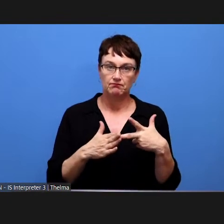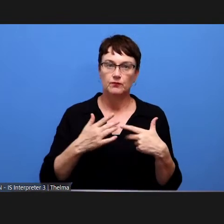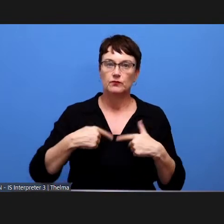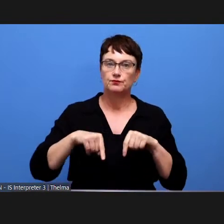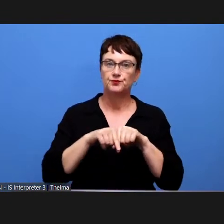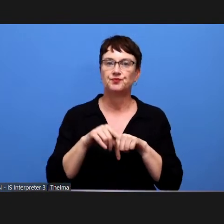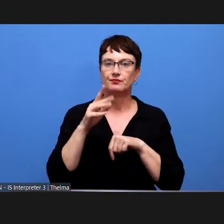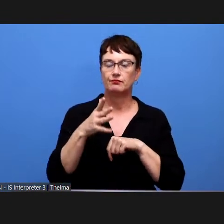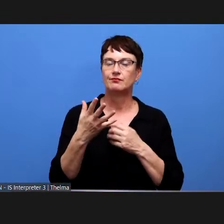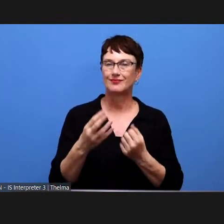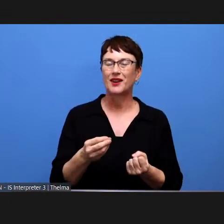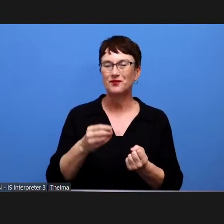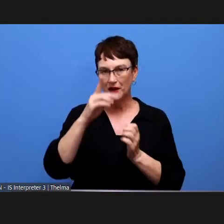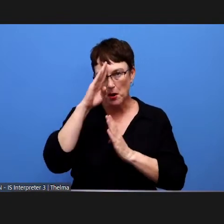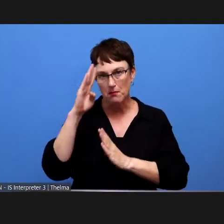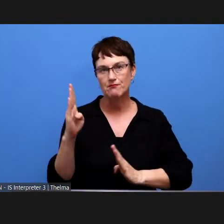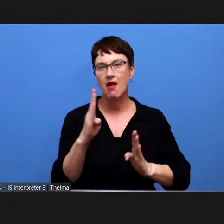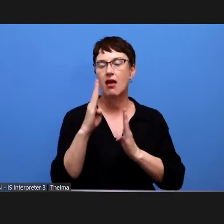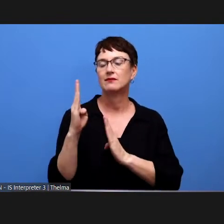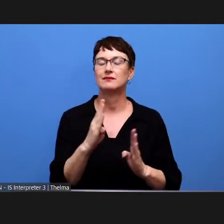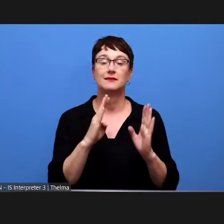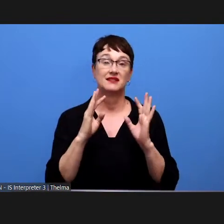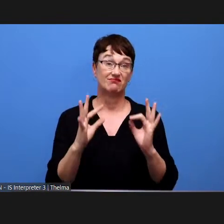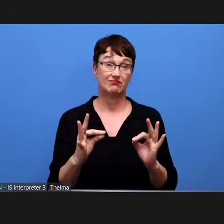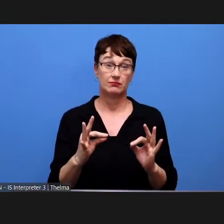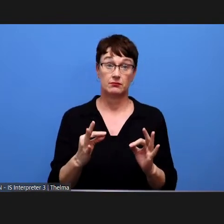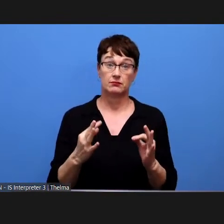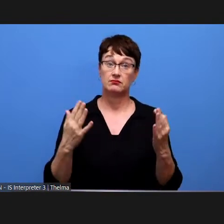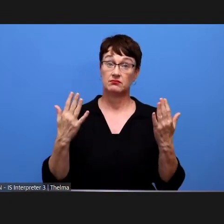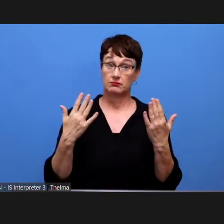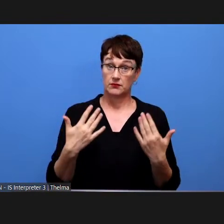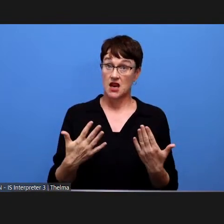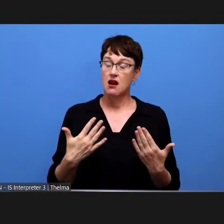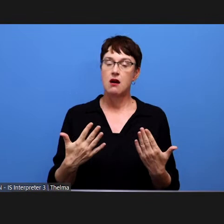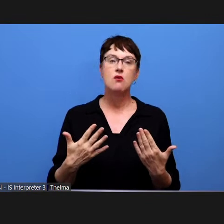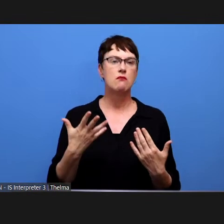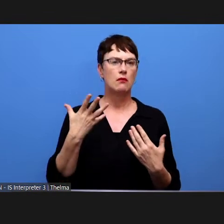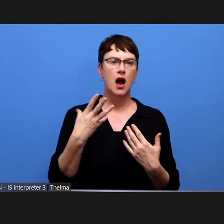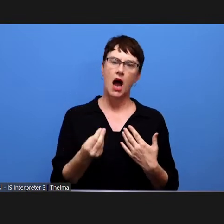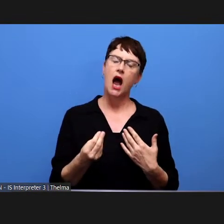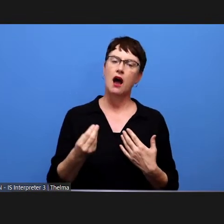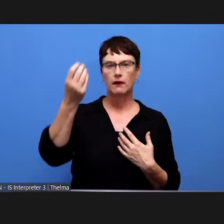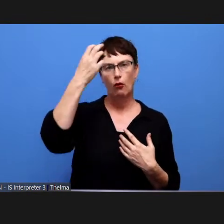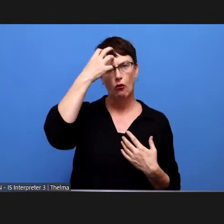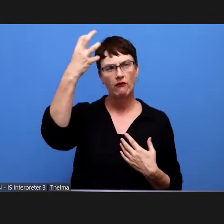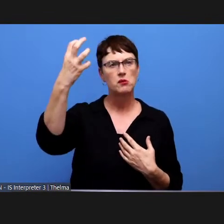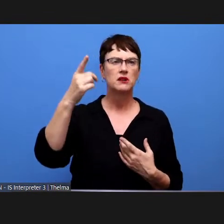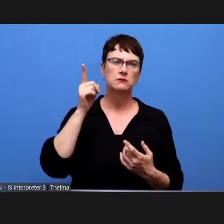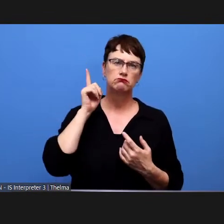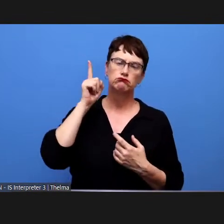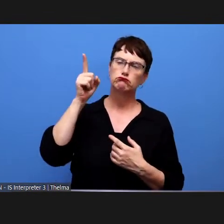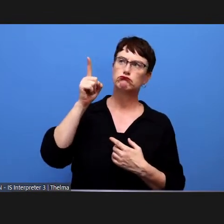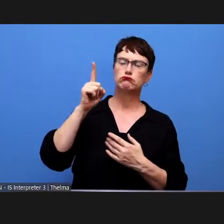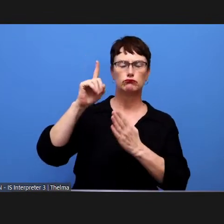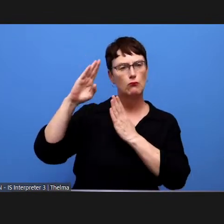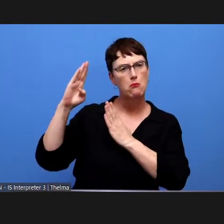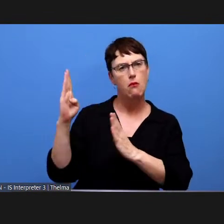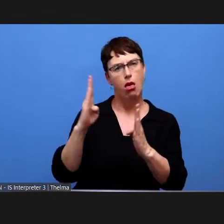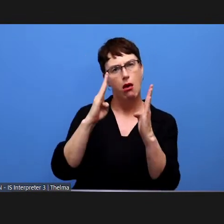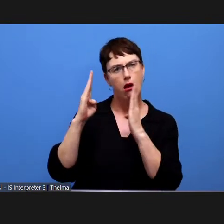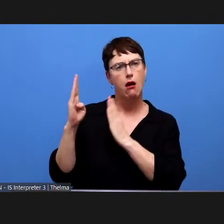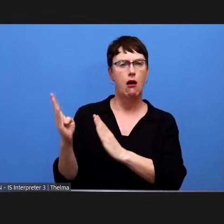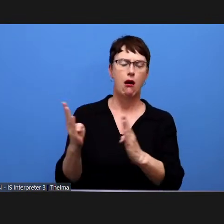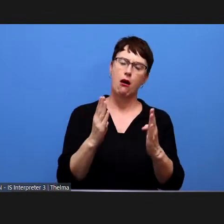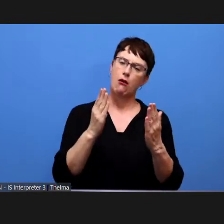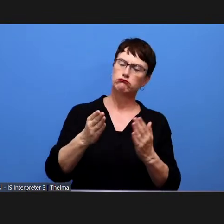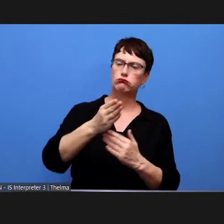not enough included in the river basin management plans, and it has to be, especially since most of the rural